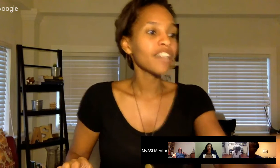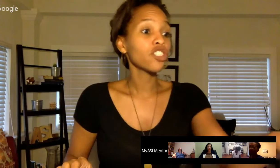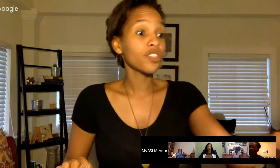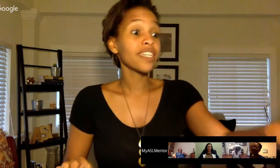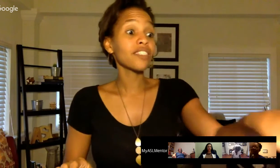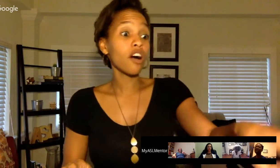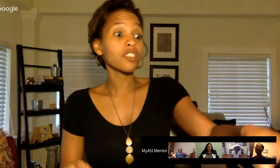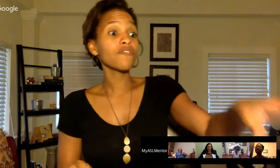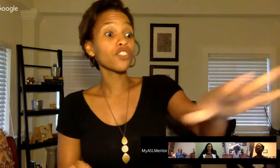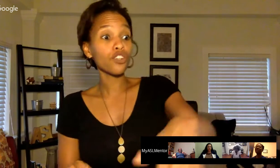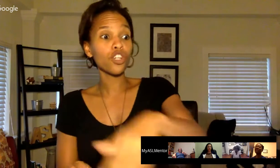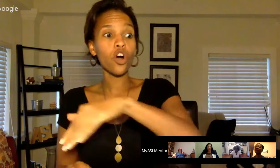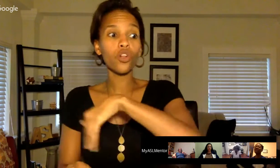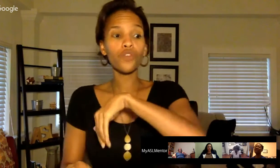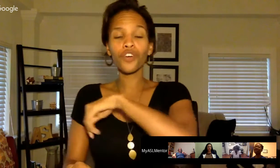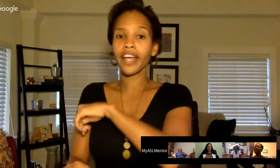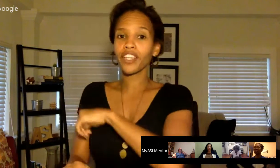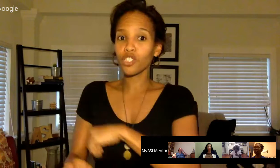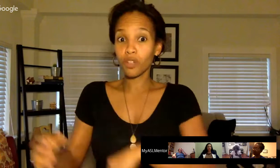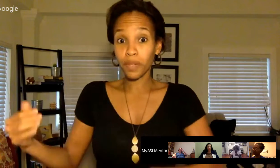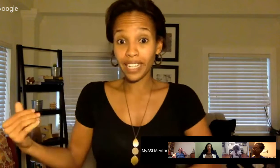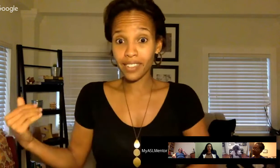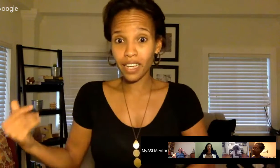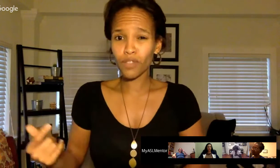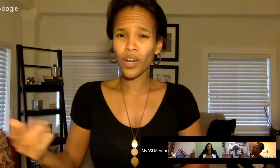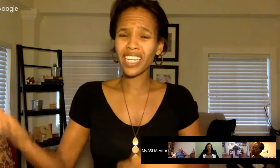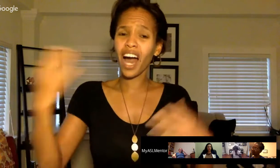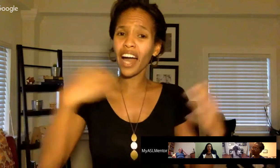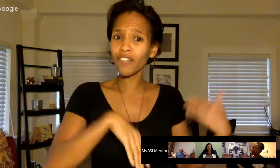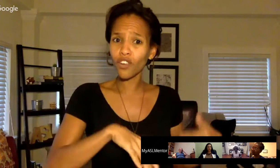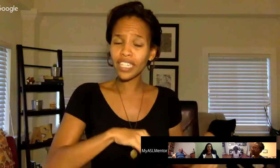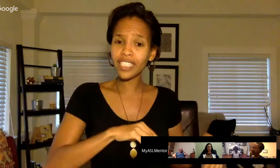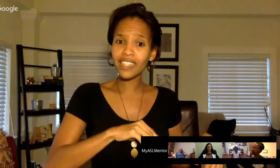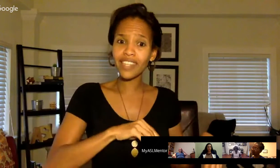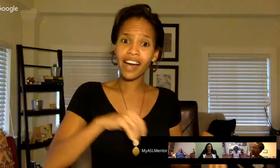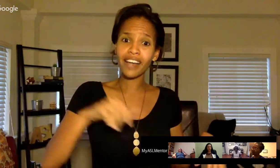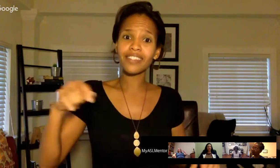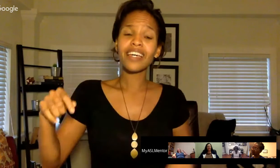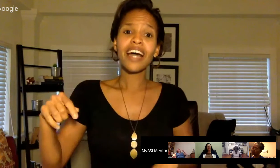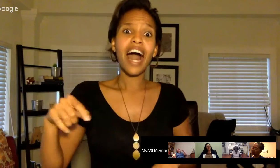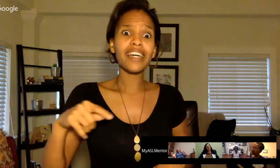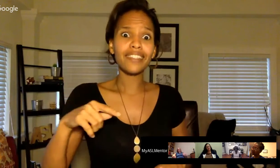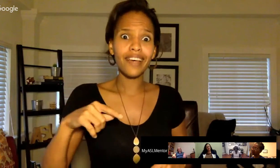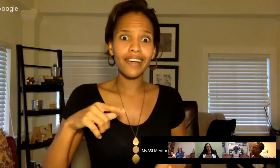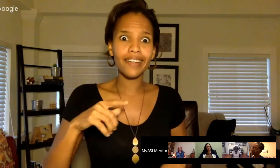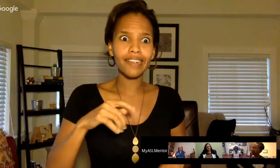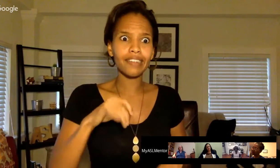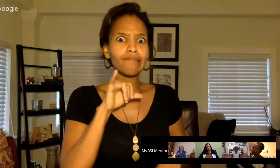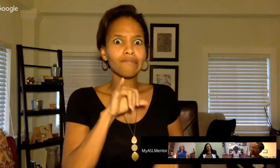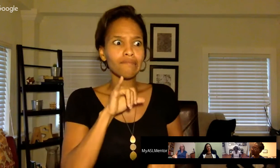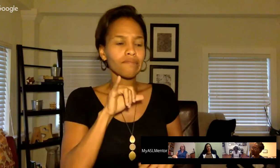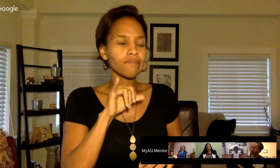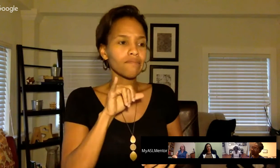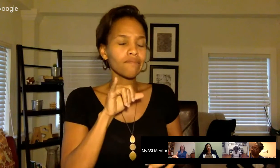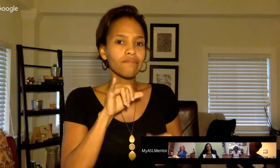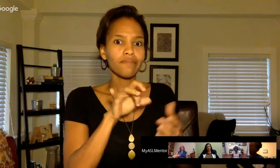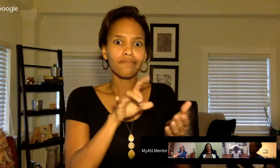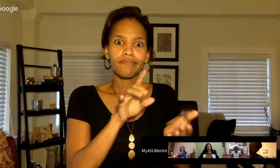They had to start the exhaustive search all over again to replace them. So I kind of already did that. I said,